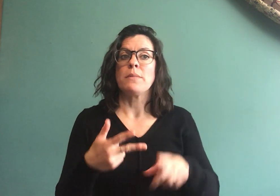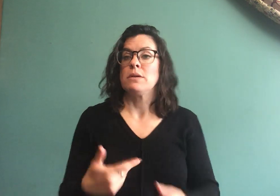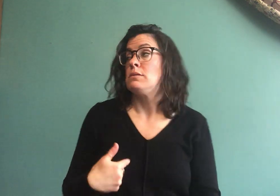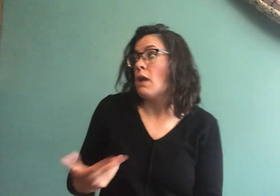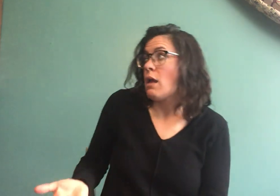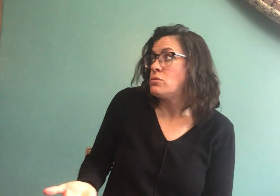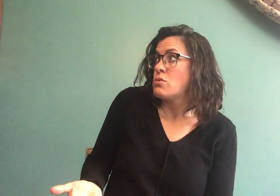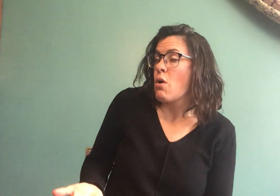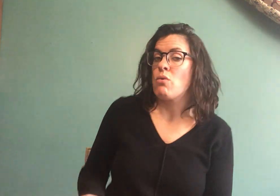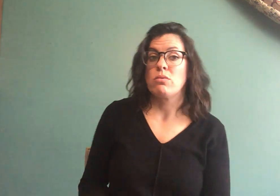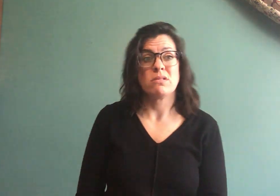Nobody?